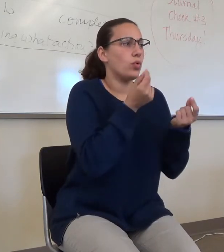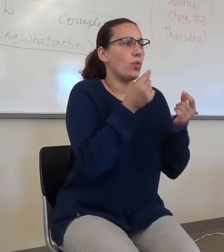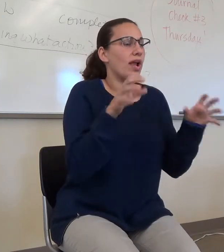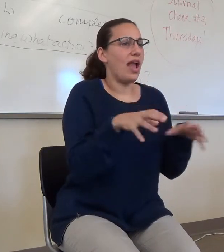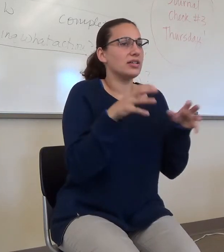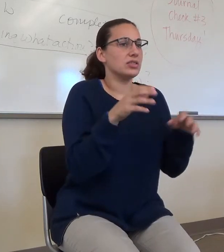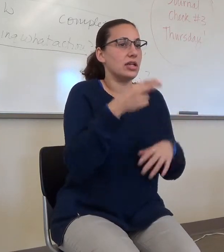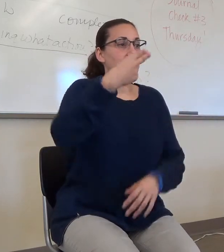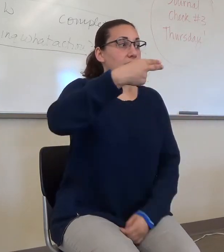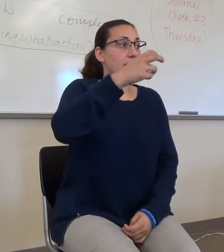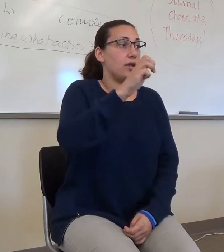Herodotus